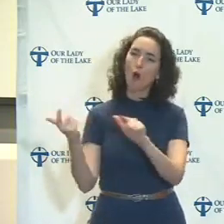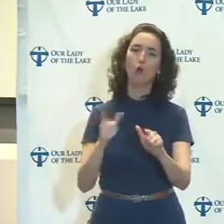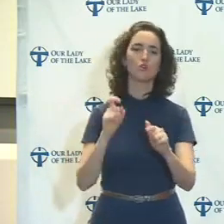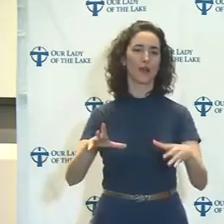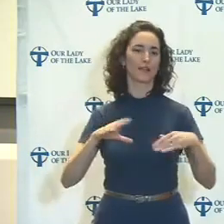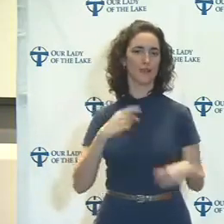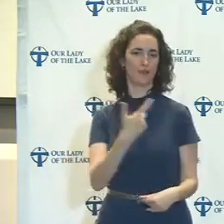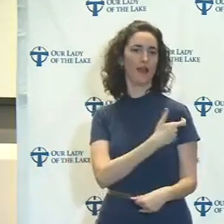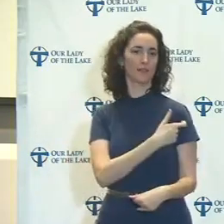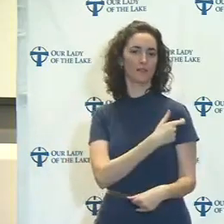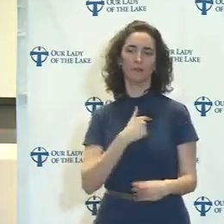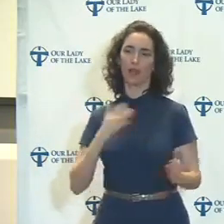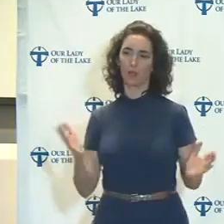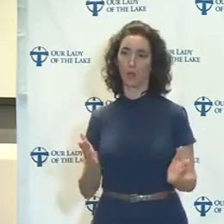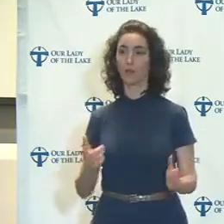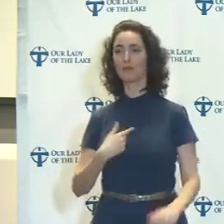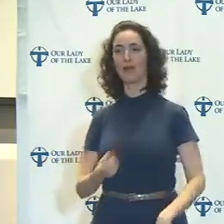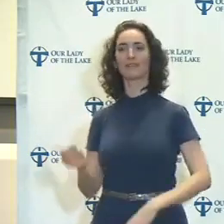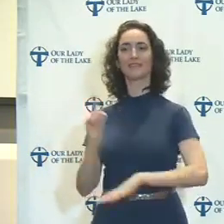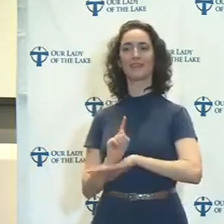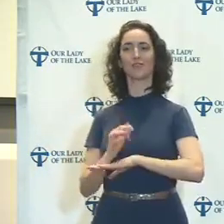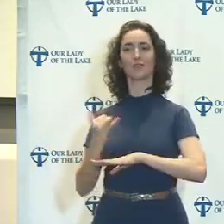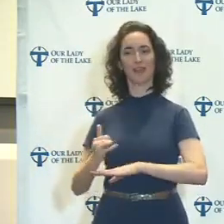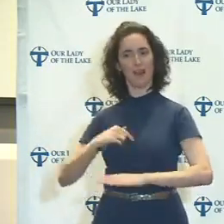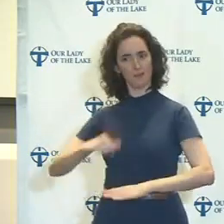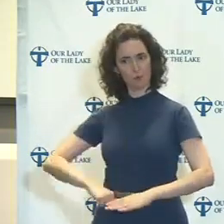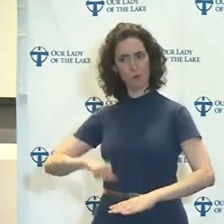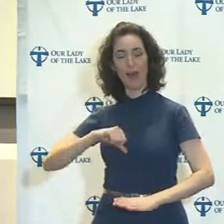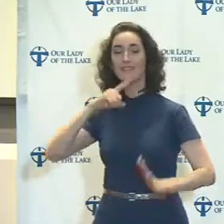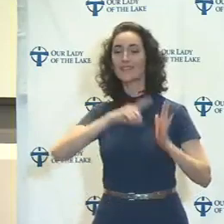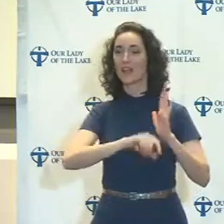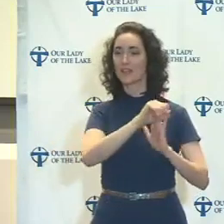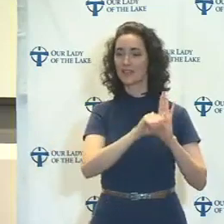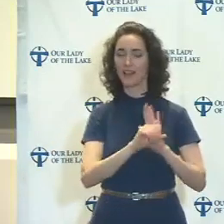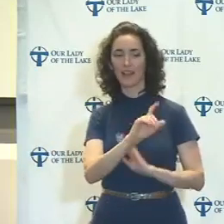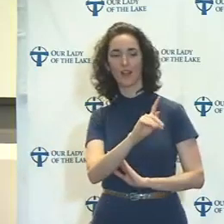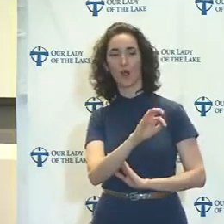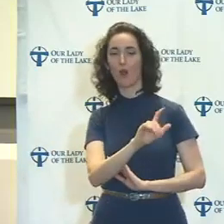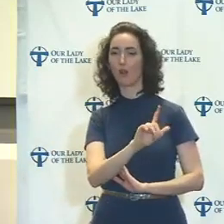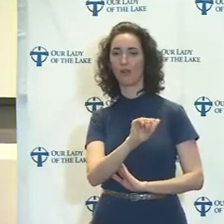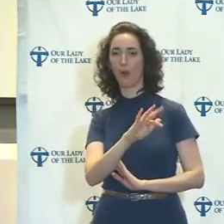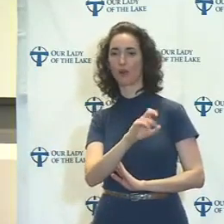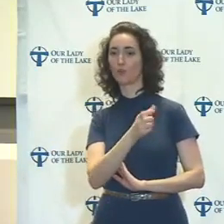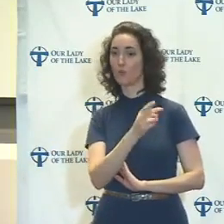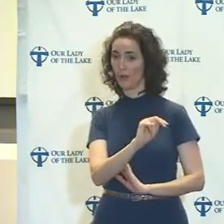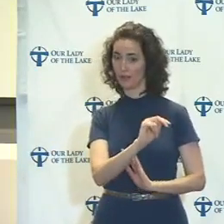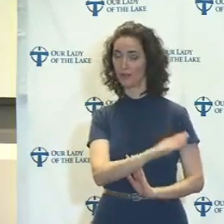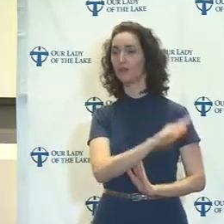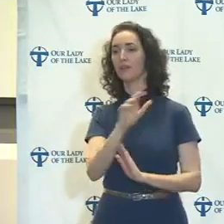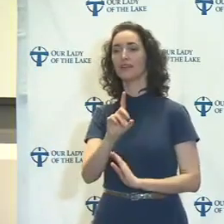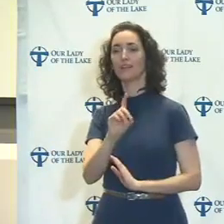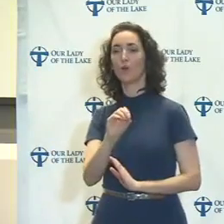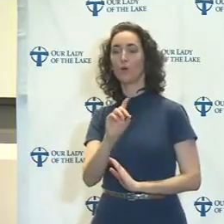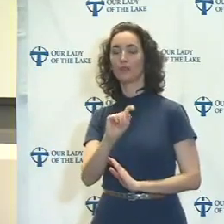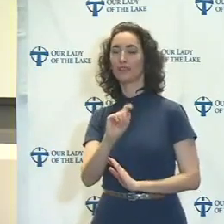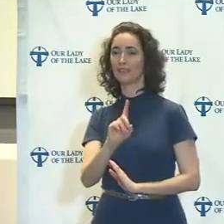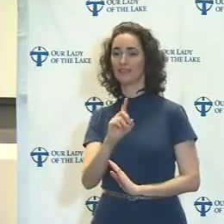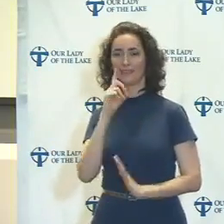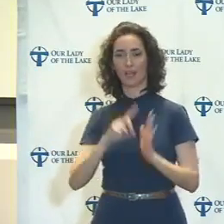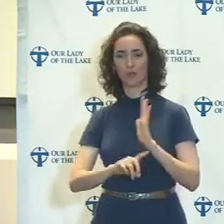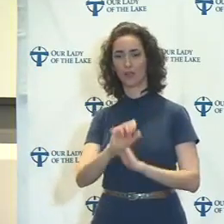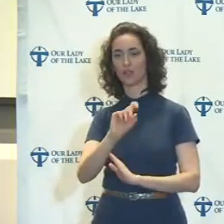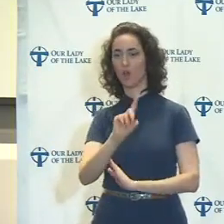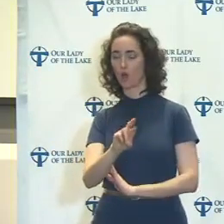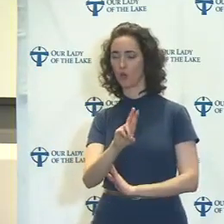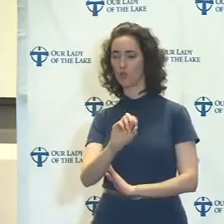to do that. And I'm proud to stand here today alongside Secretary of State Kyle Ordwin. We've got DOTD Secretary Dr. Sean Wilson here with